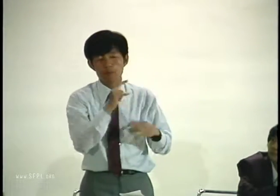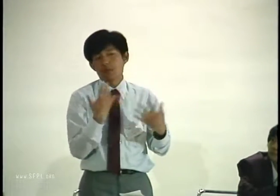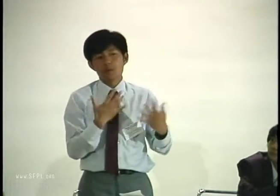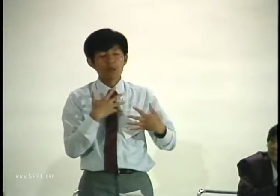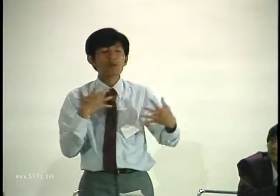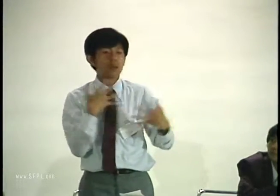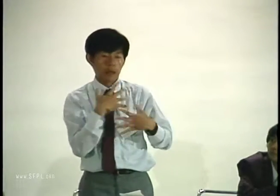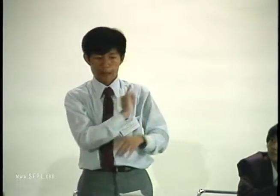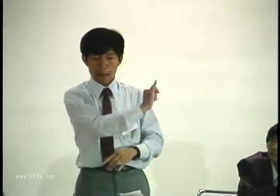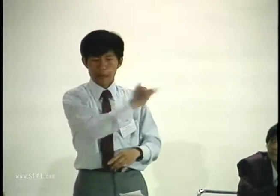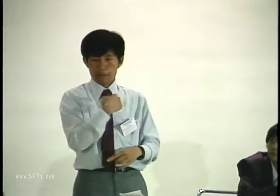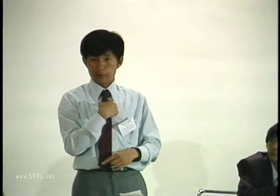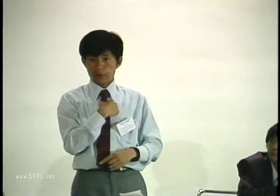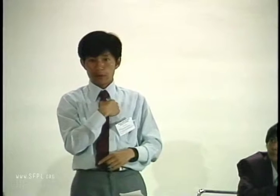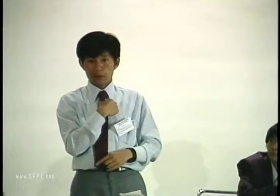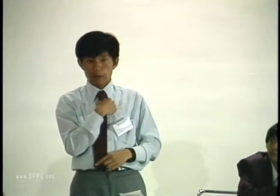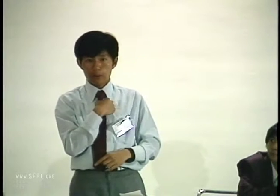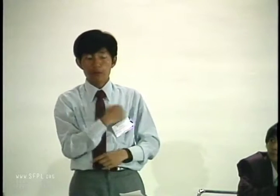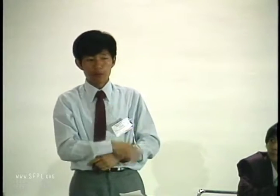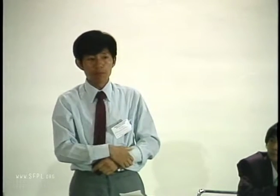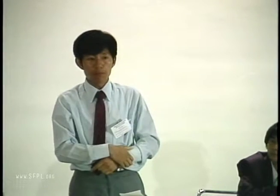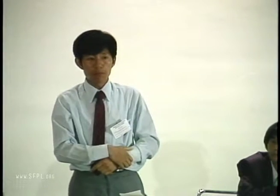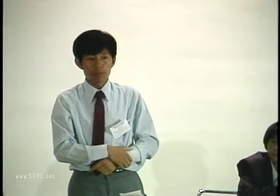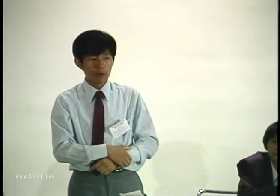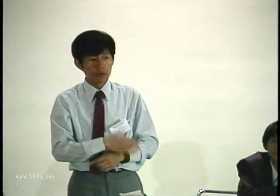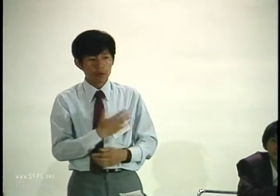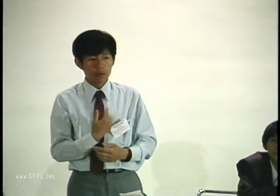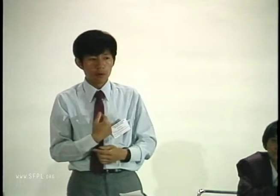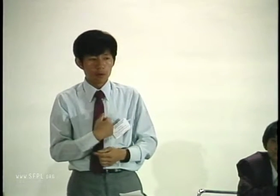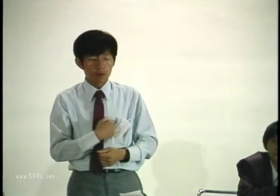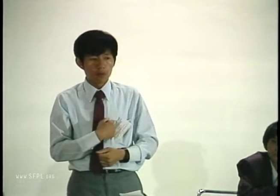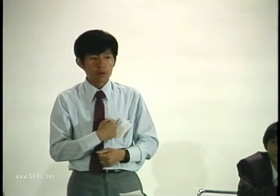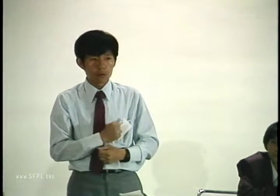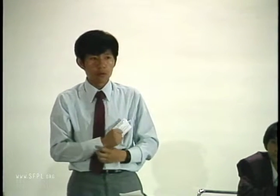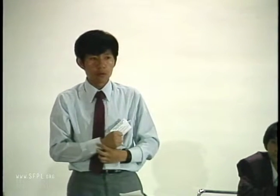And it may be that some of them want very much to use the library, but they're scared like I was.